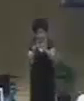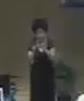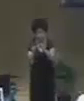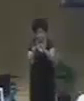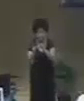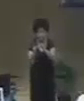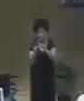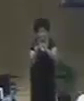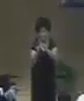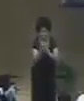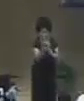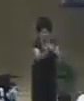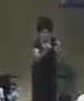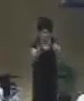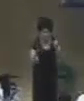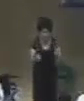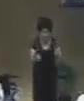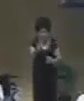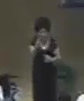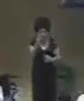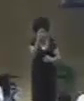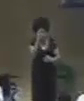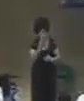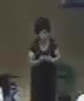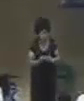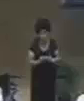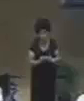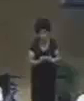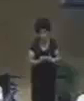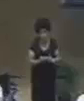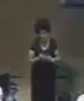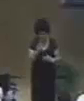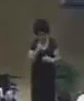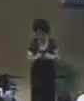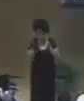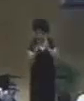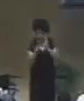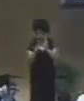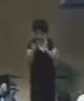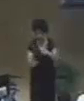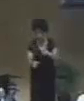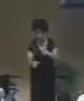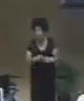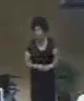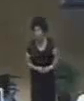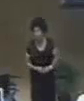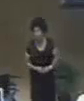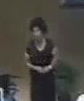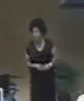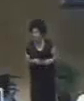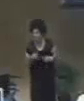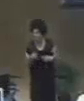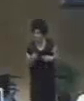lecturer for the course. That's a person who will follow them through the program that they're studying and be their first port of call for